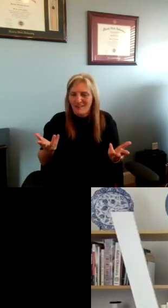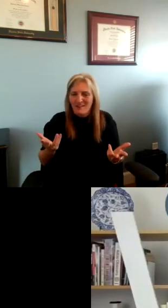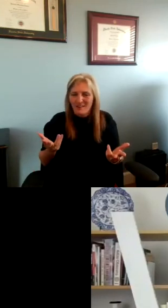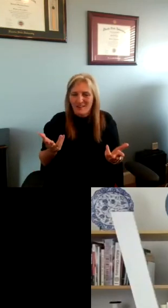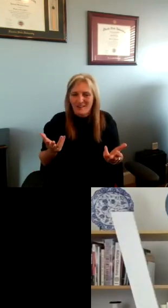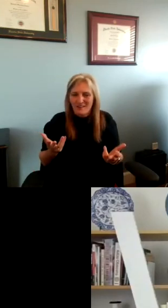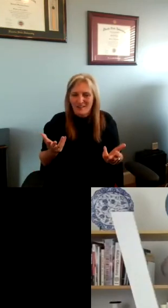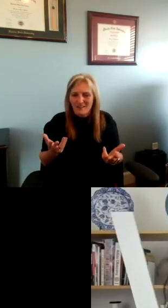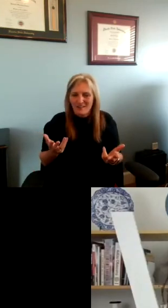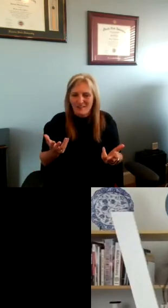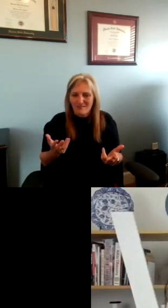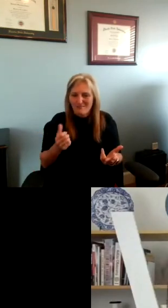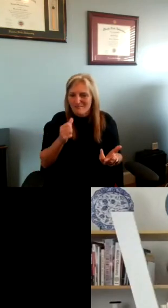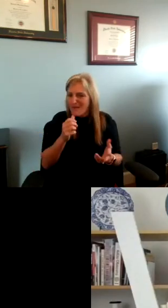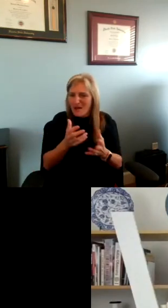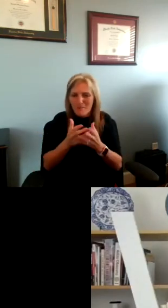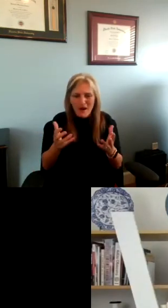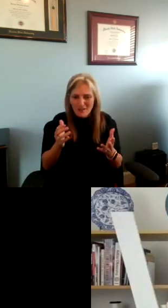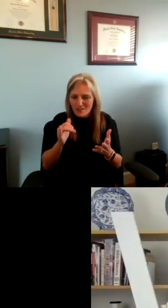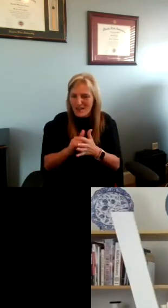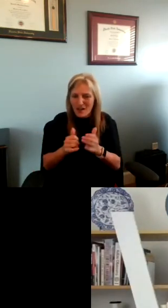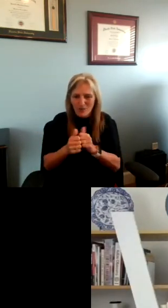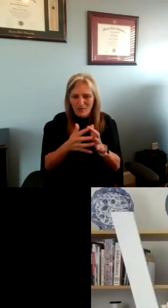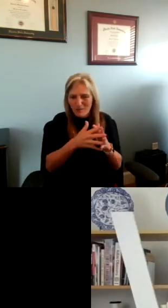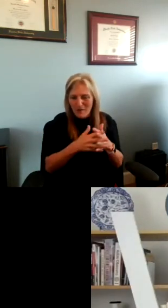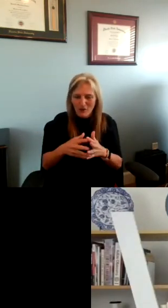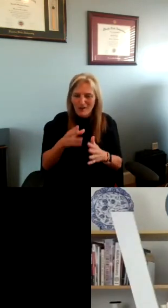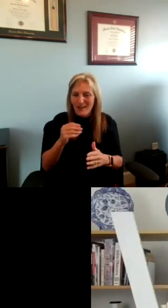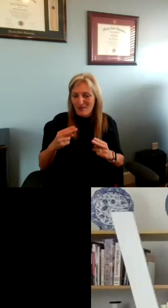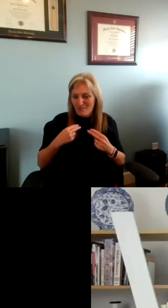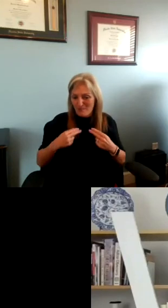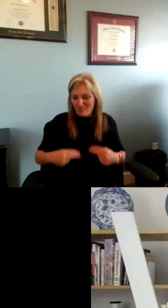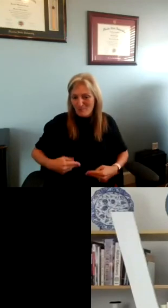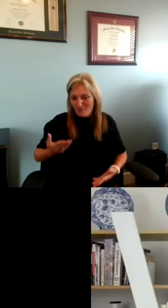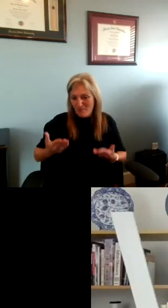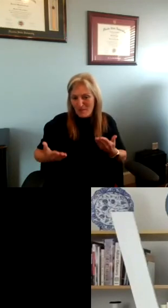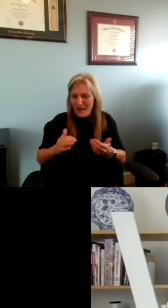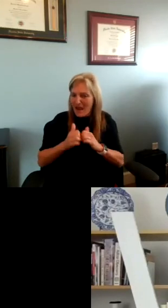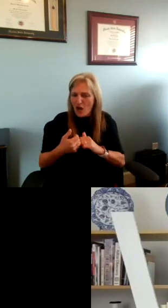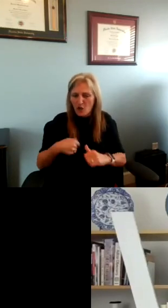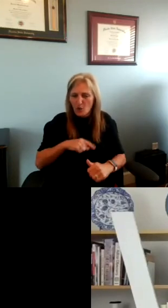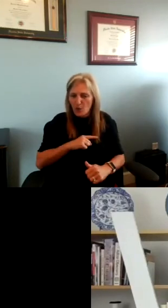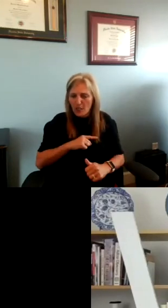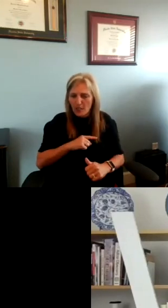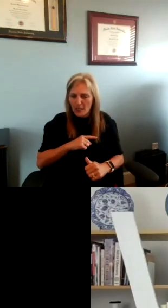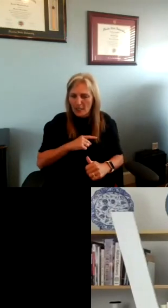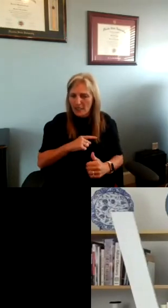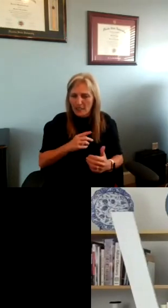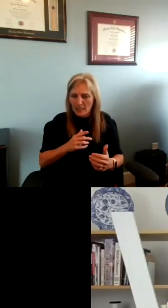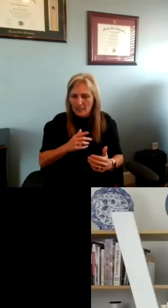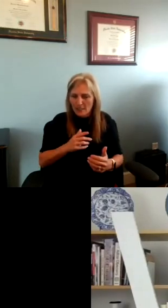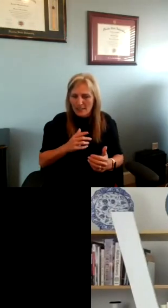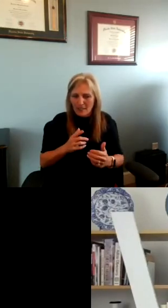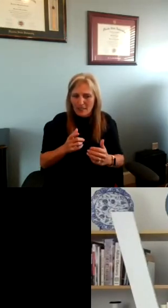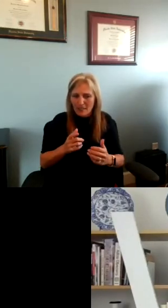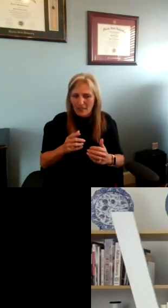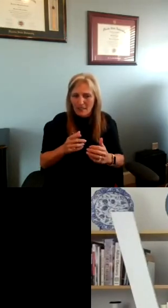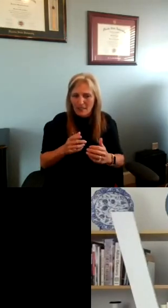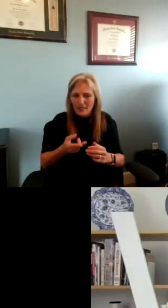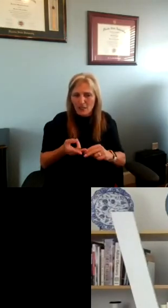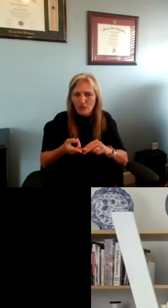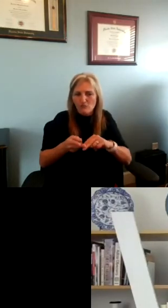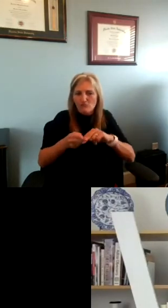of that in America and maybe in human beings. How can we push back against that? How can we build empathy